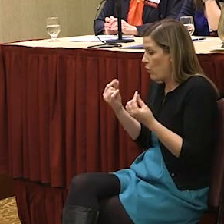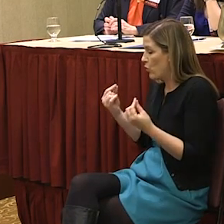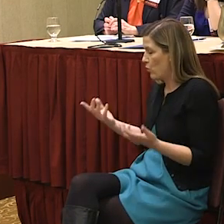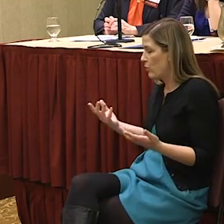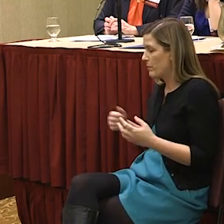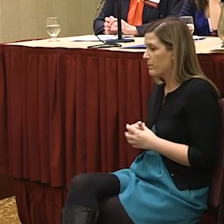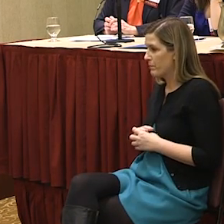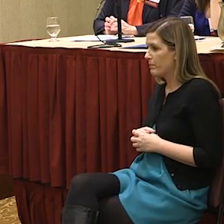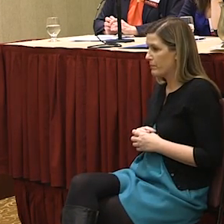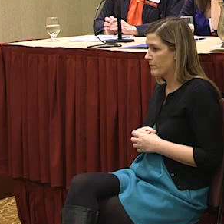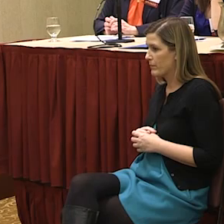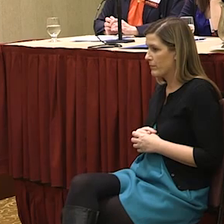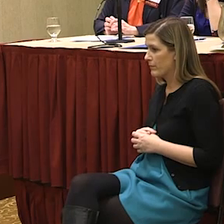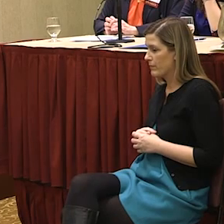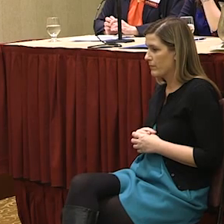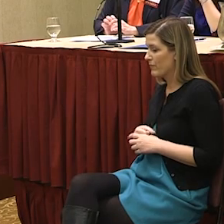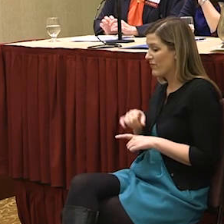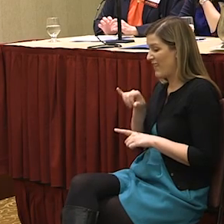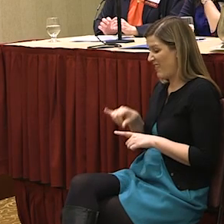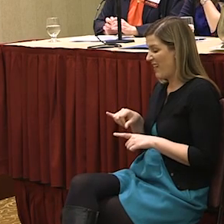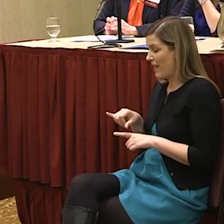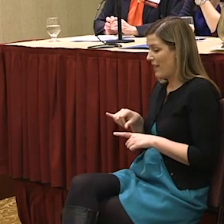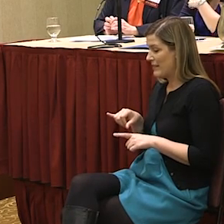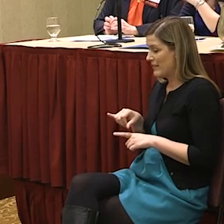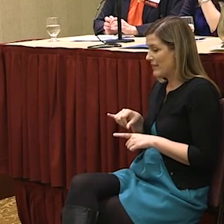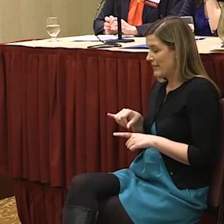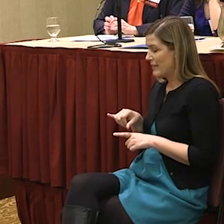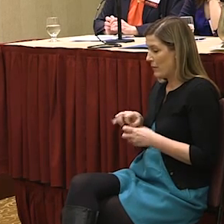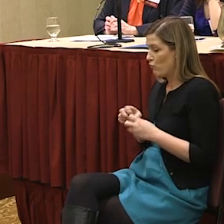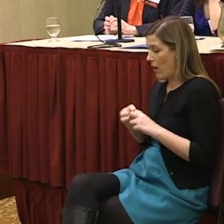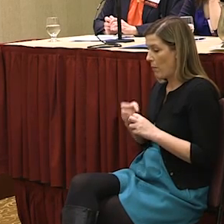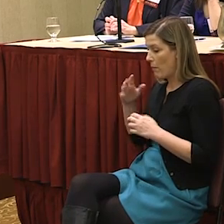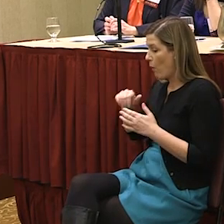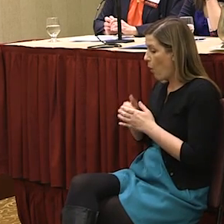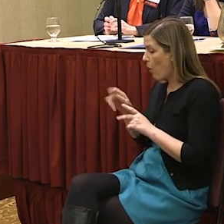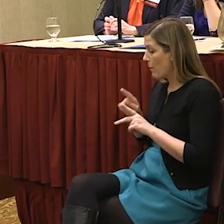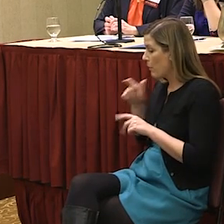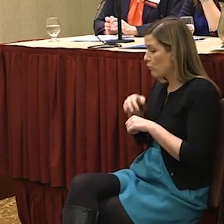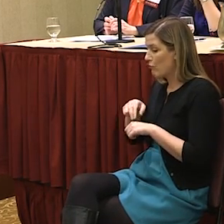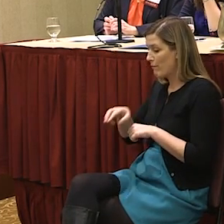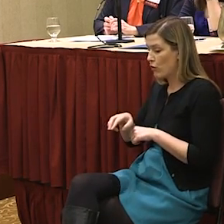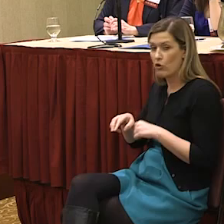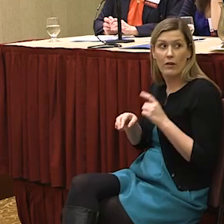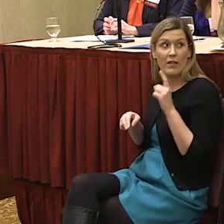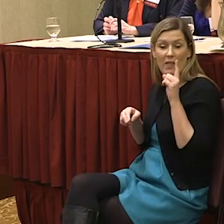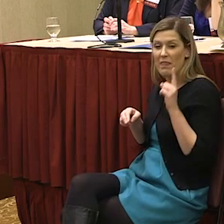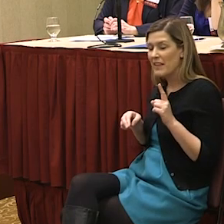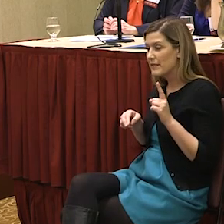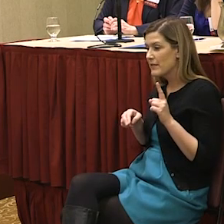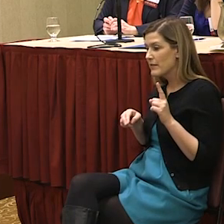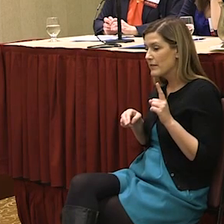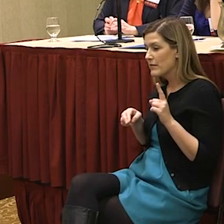time. So that's a core area that they help them with. Out of all of the people that we've been referred, this is sort of the smattering